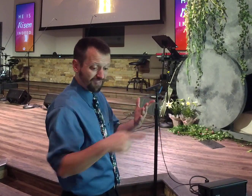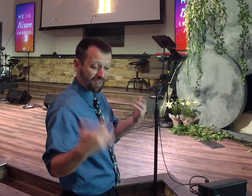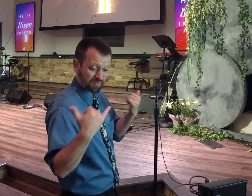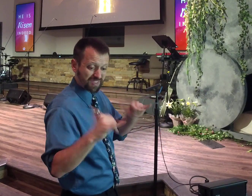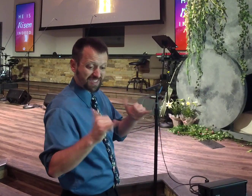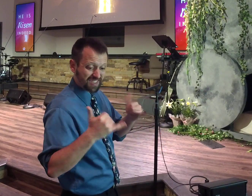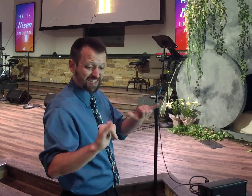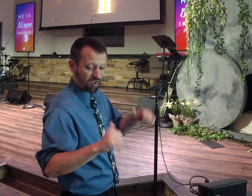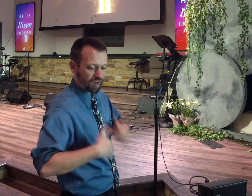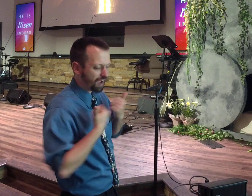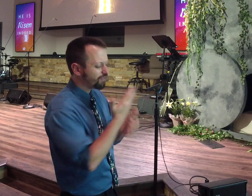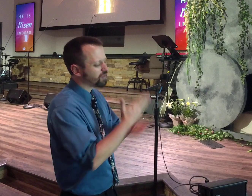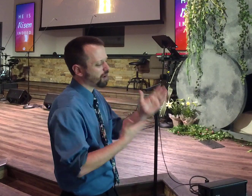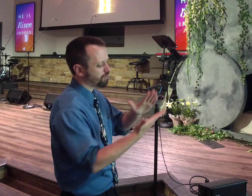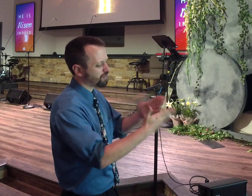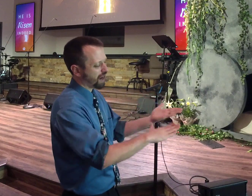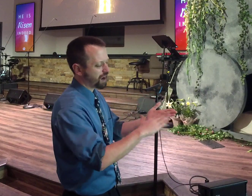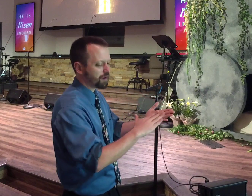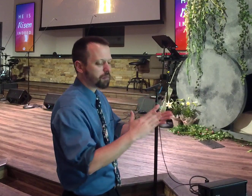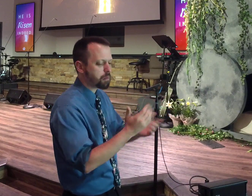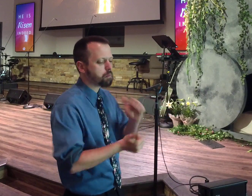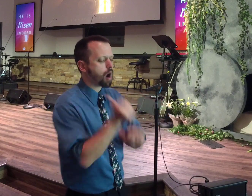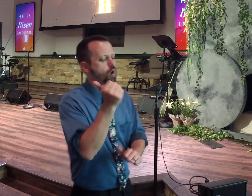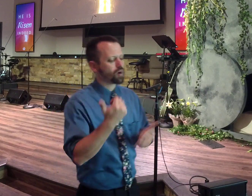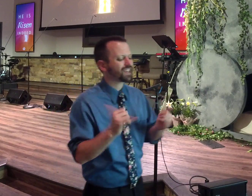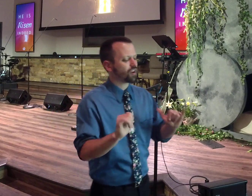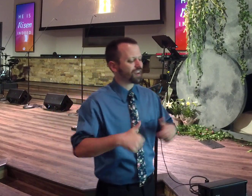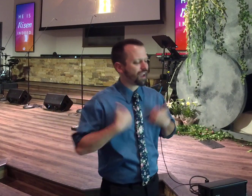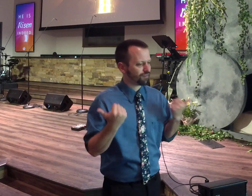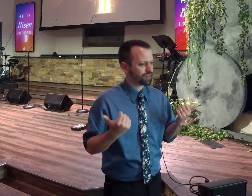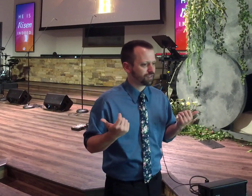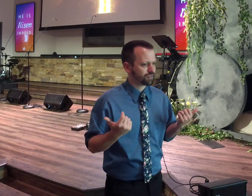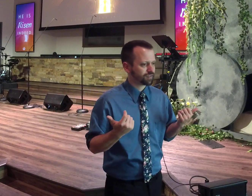time, though some have passed away. Then